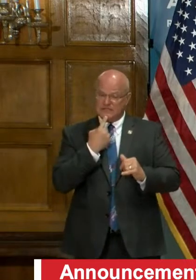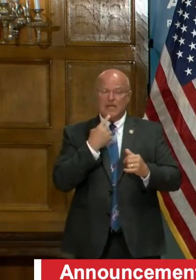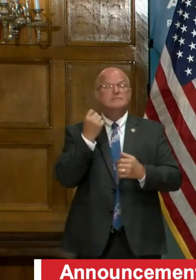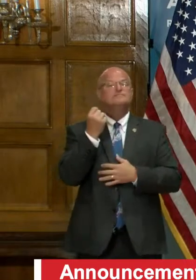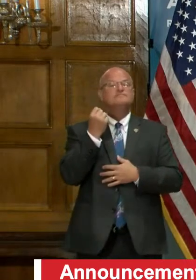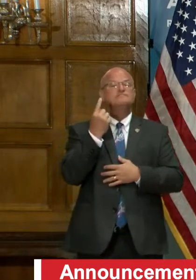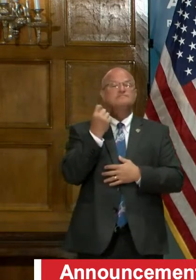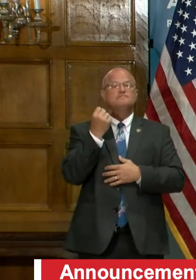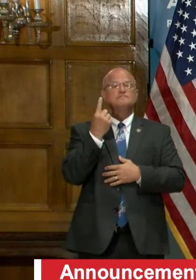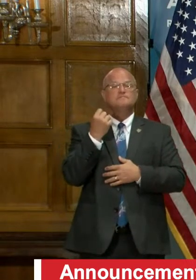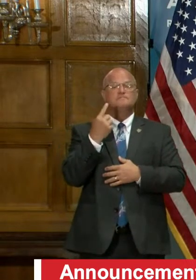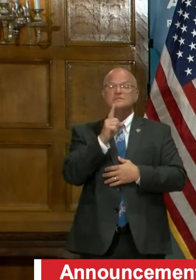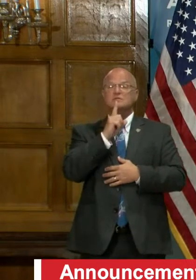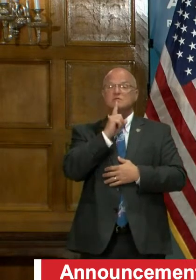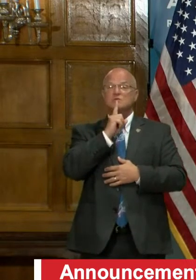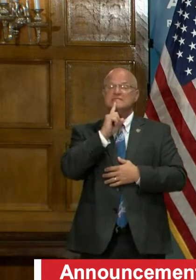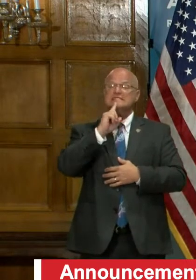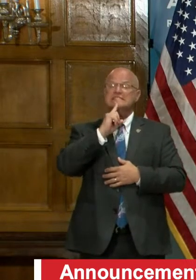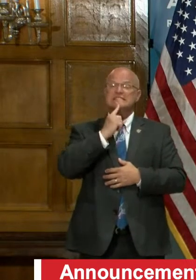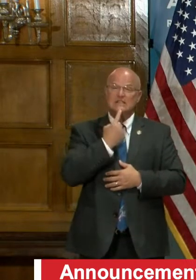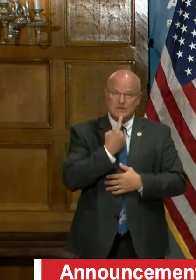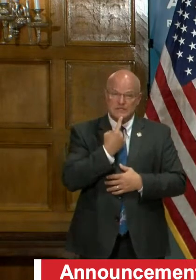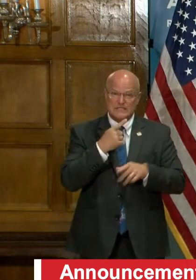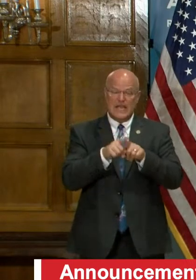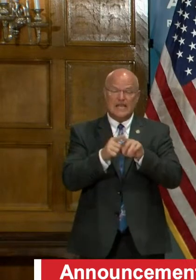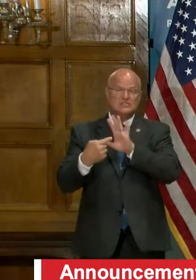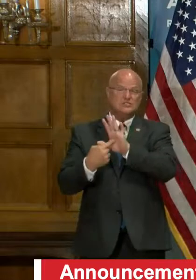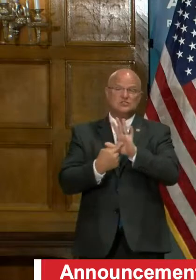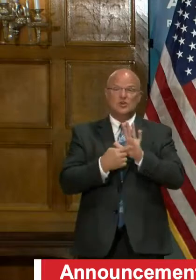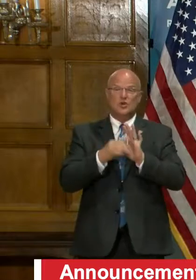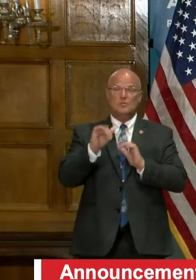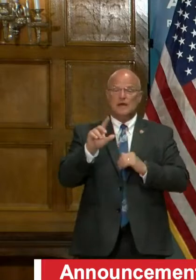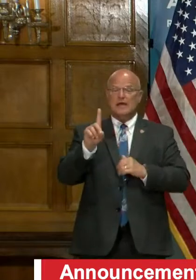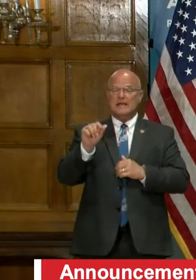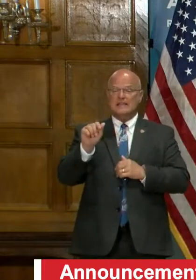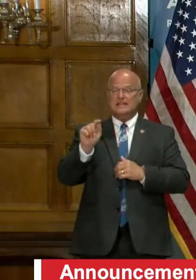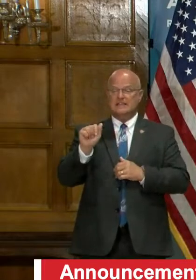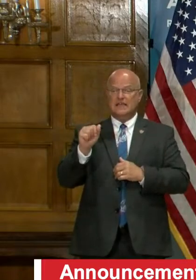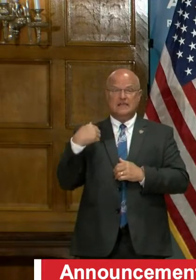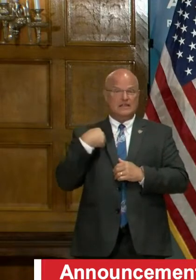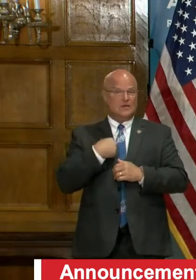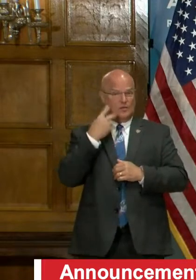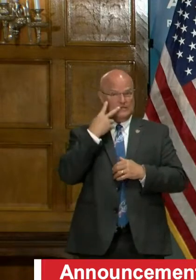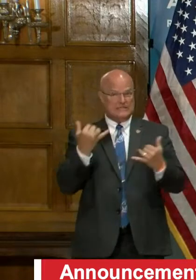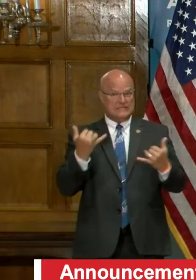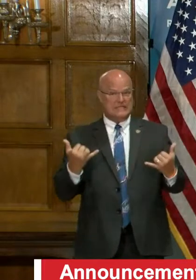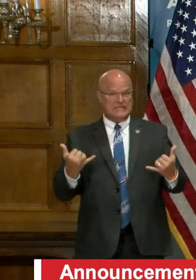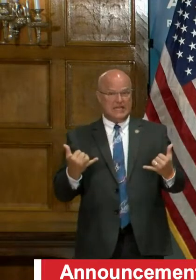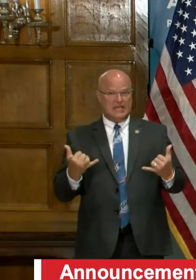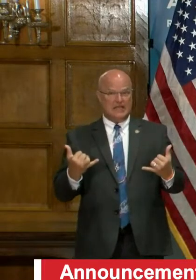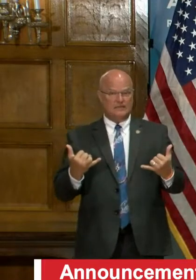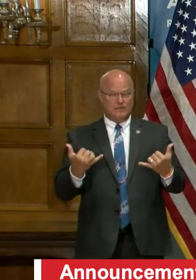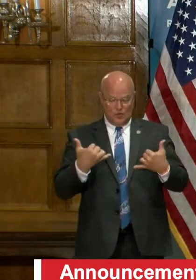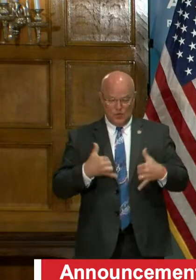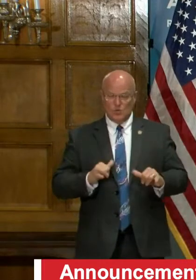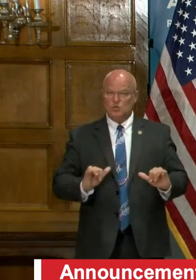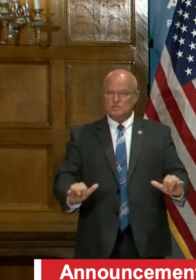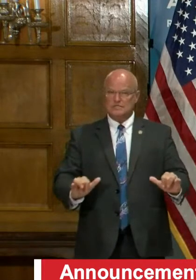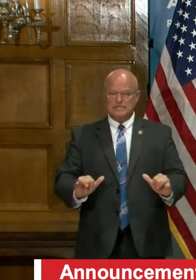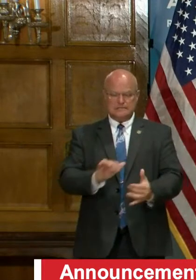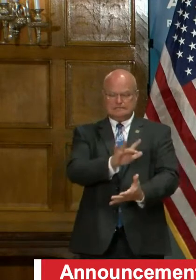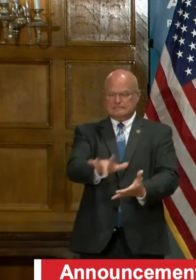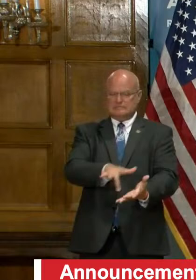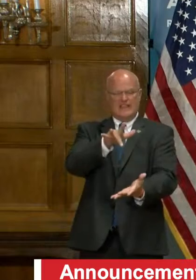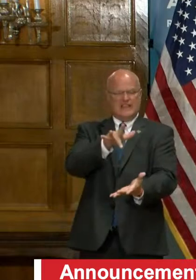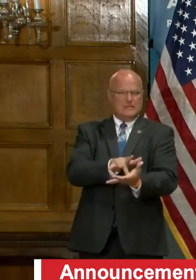we understand its seriousness as reflected by the data that we see today. We are still in the heart of the